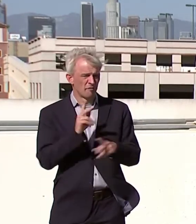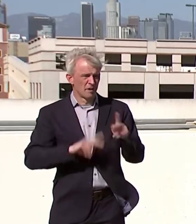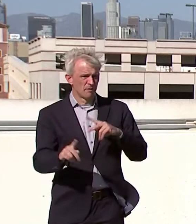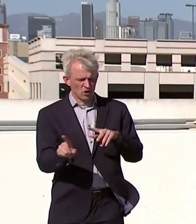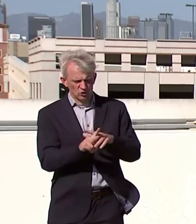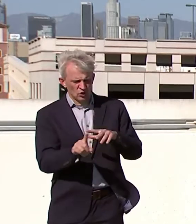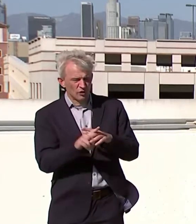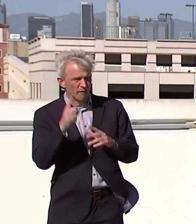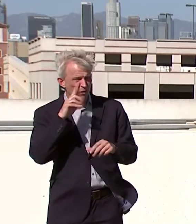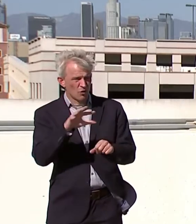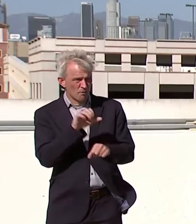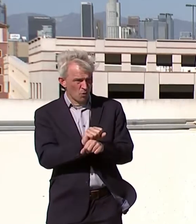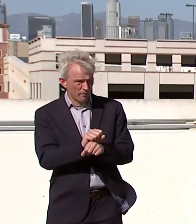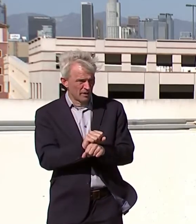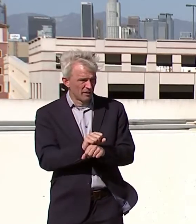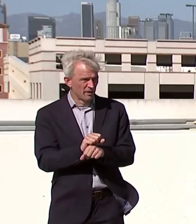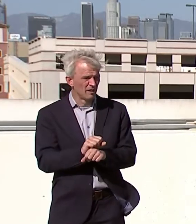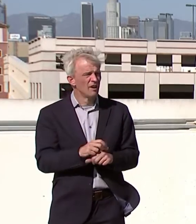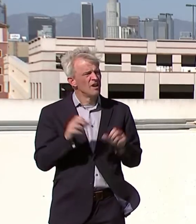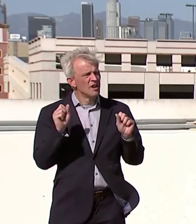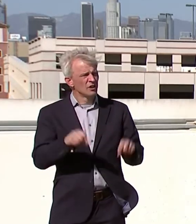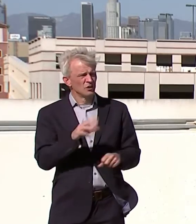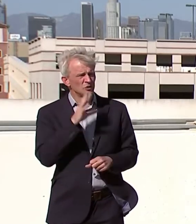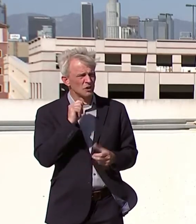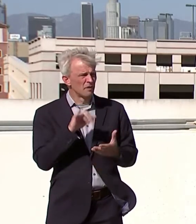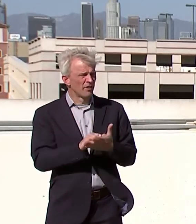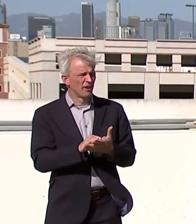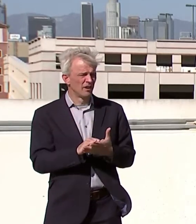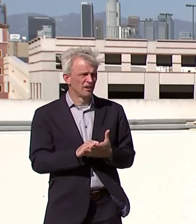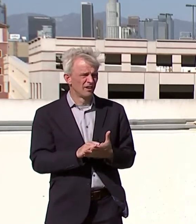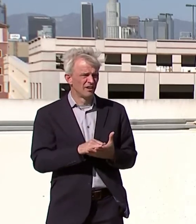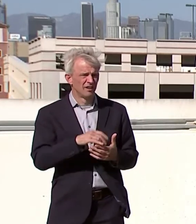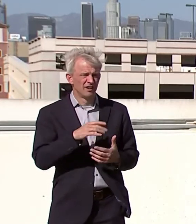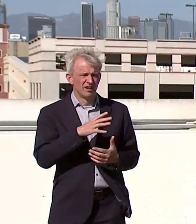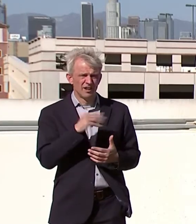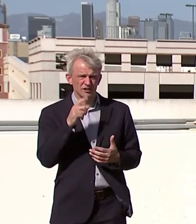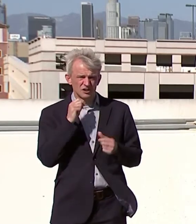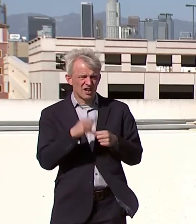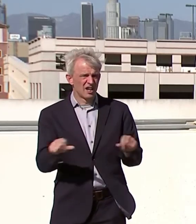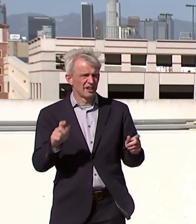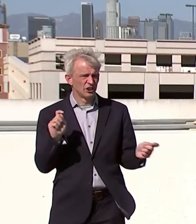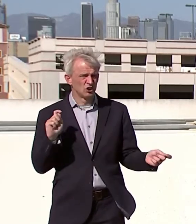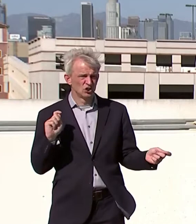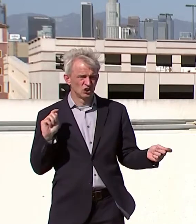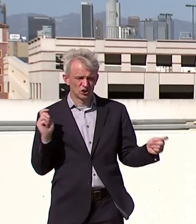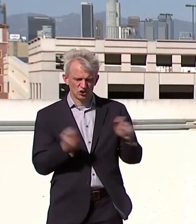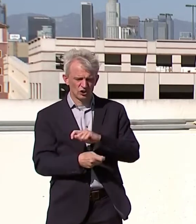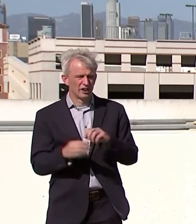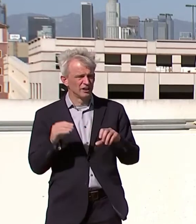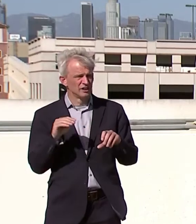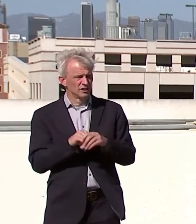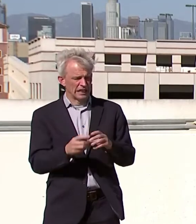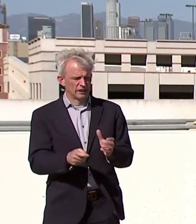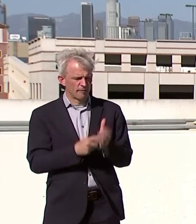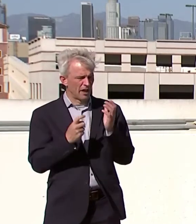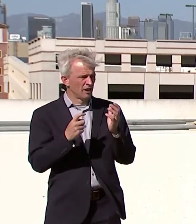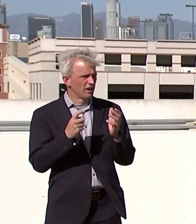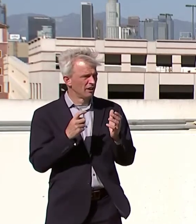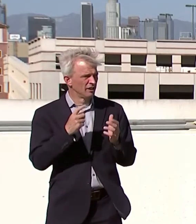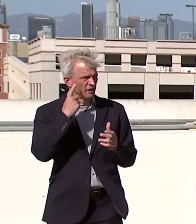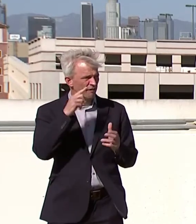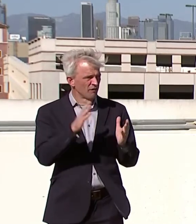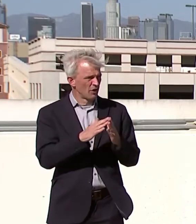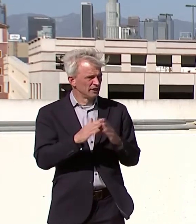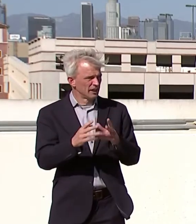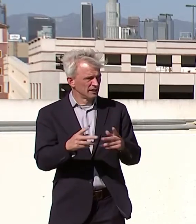their appointment and there were extra doses. Can you talk about that? And has there been any change in supply or demand for the city sites that would lead to